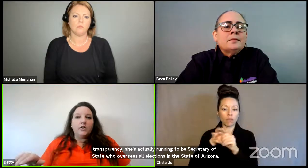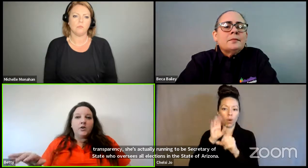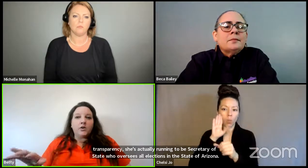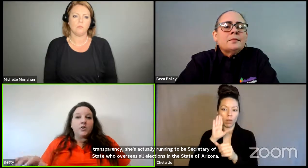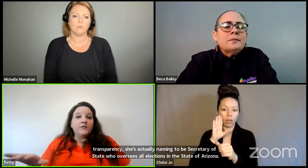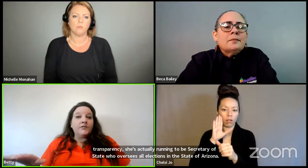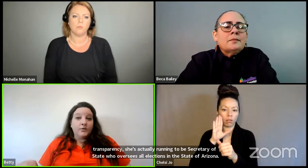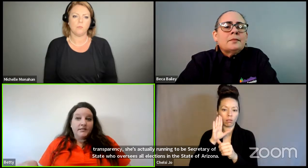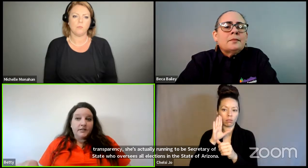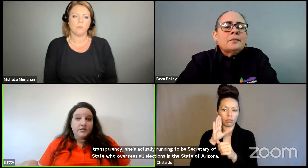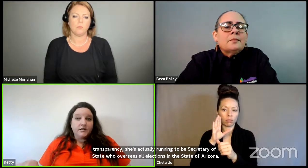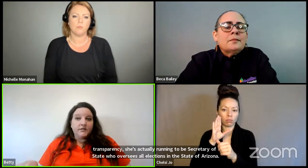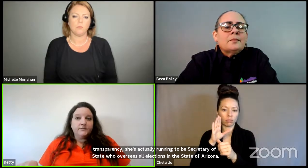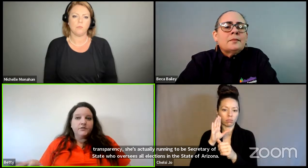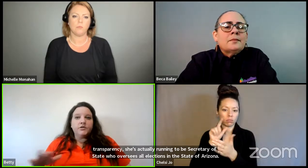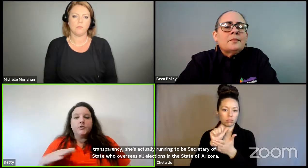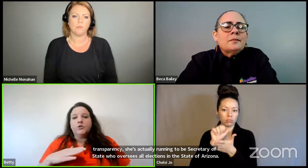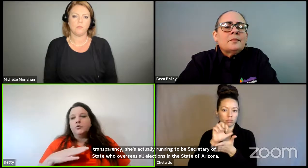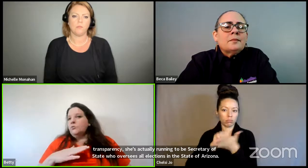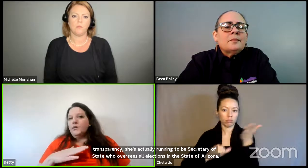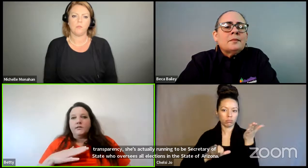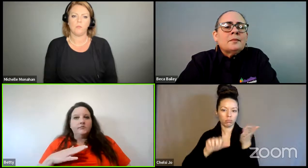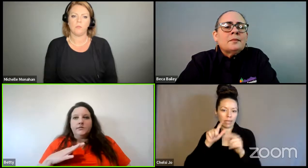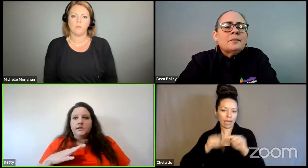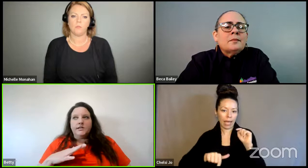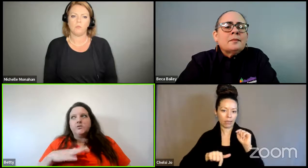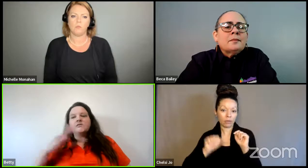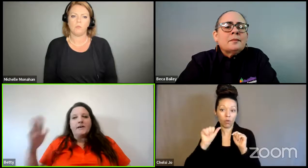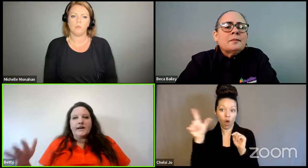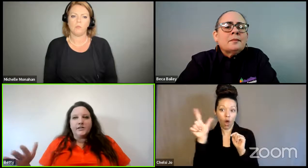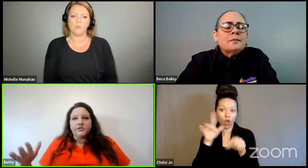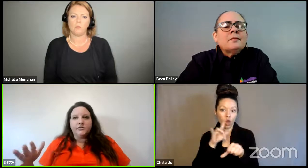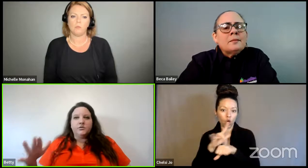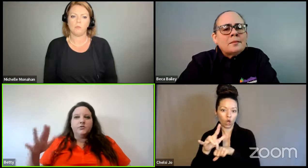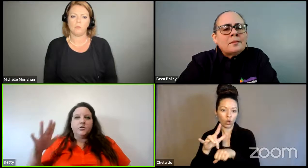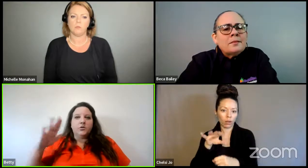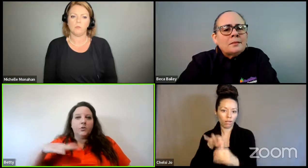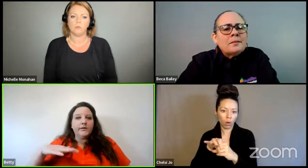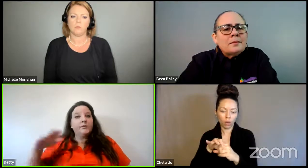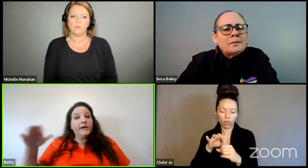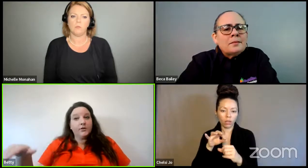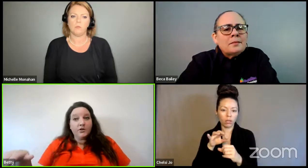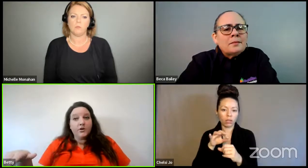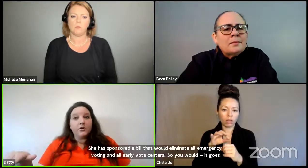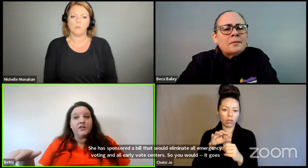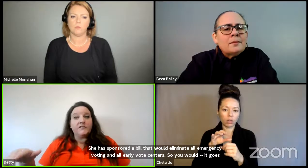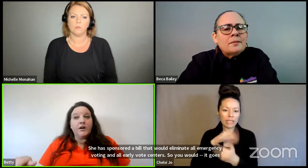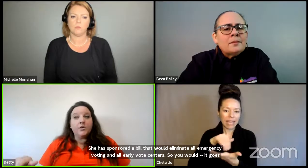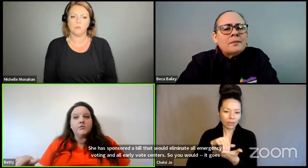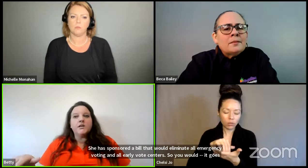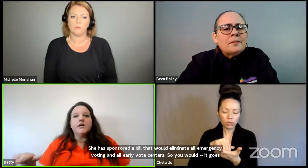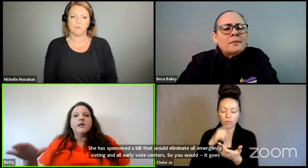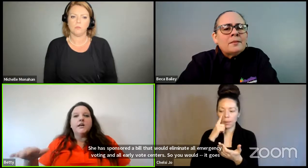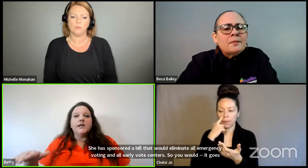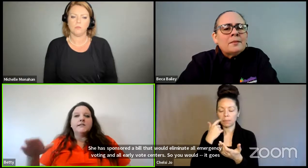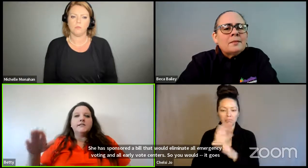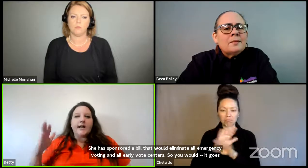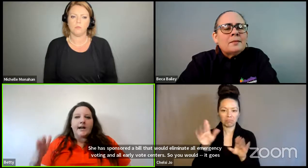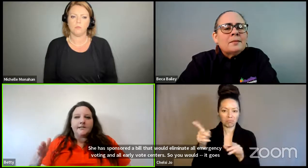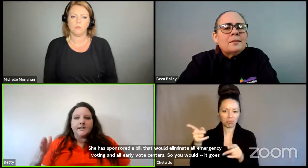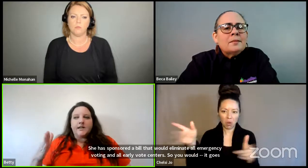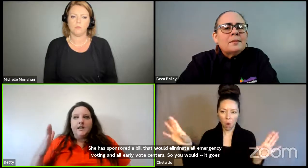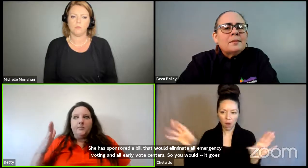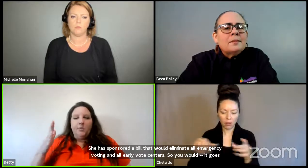all early vote centers. So it goes back to the only way you could go and vote